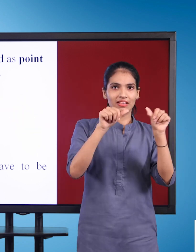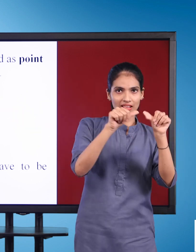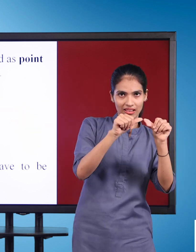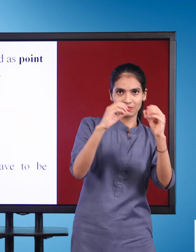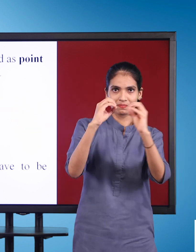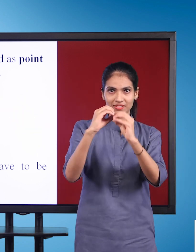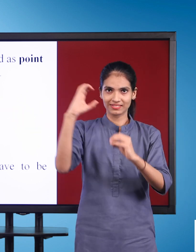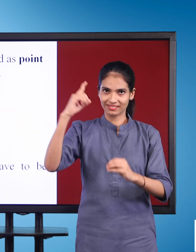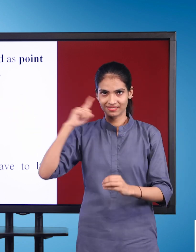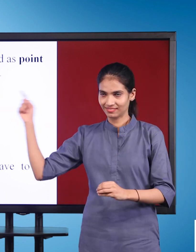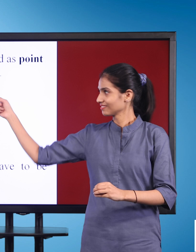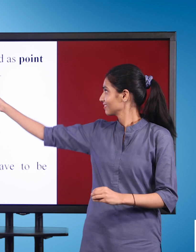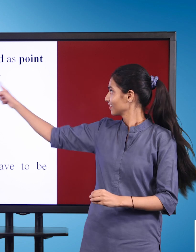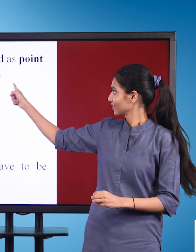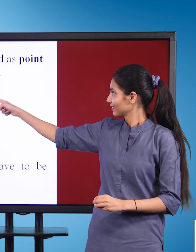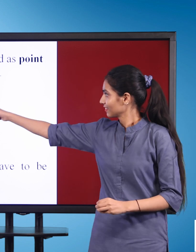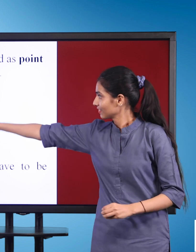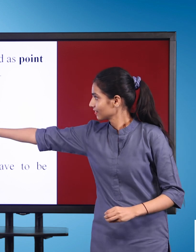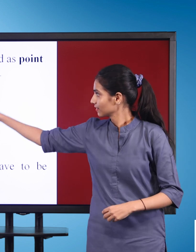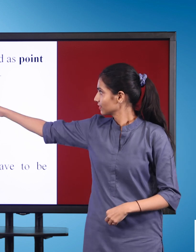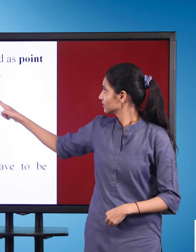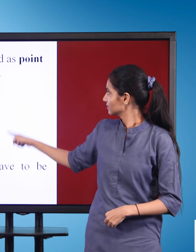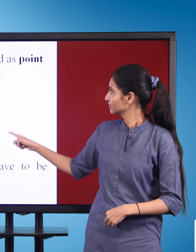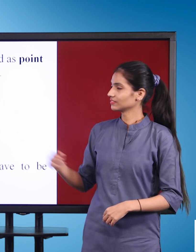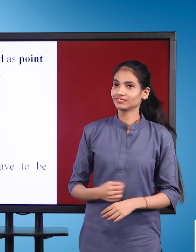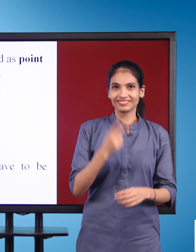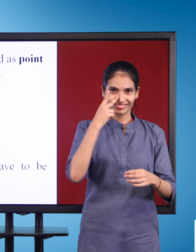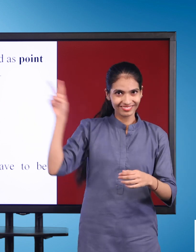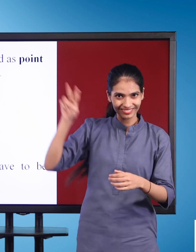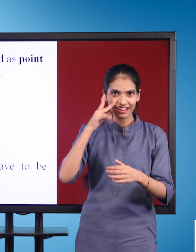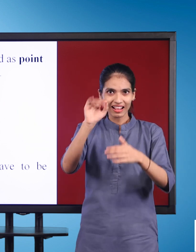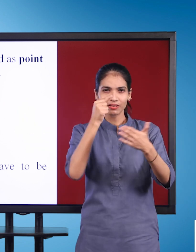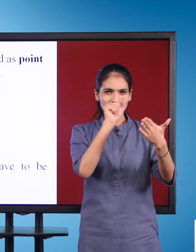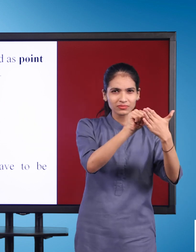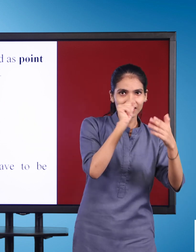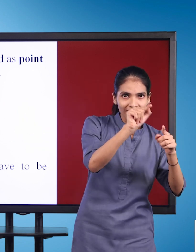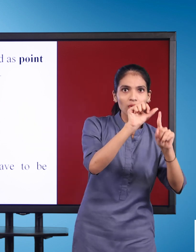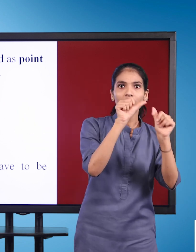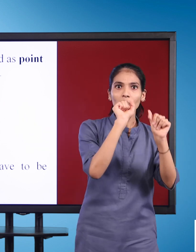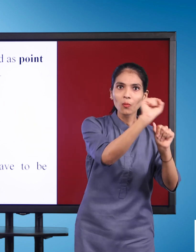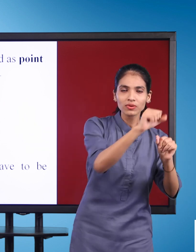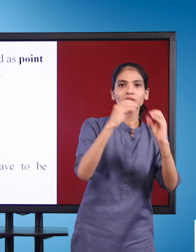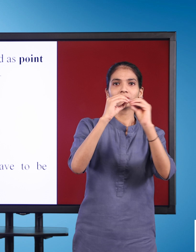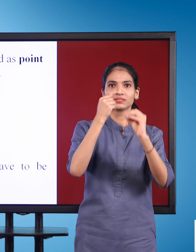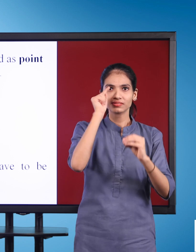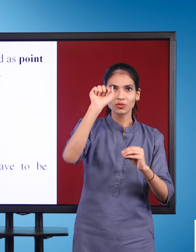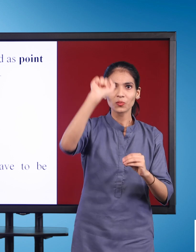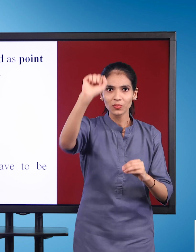These points will be read as point A, point B, and point C. Of course,